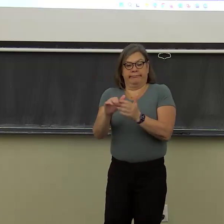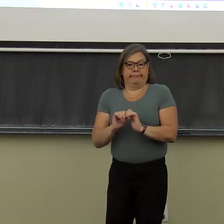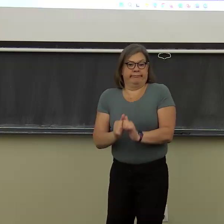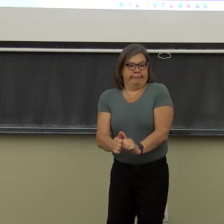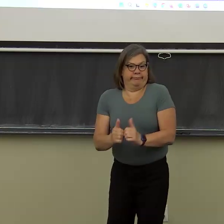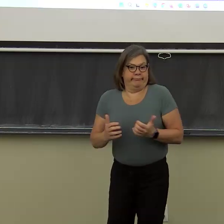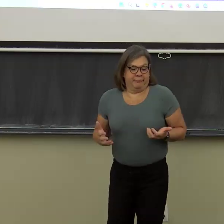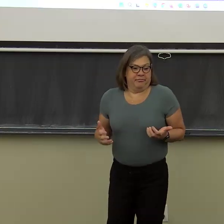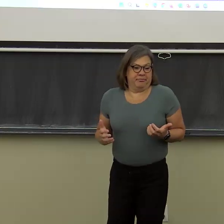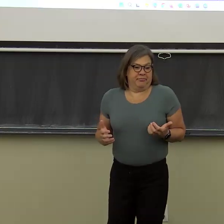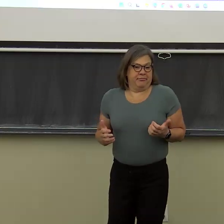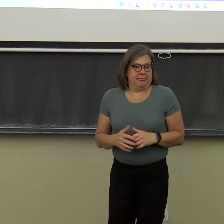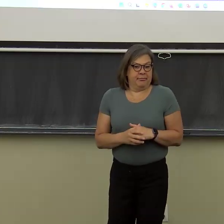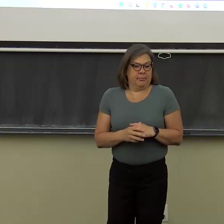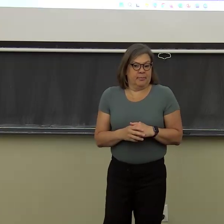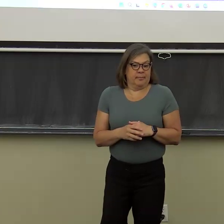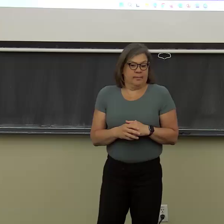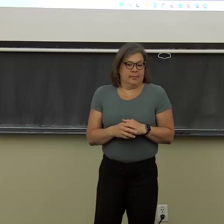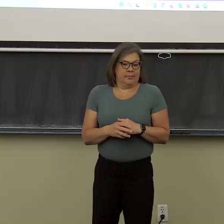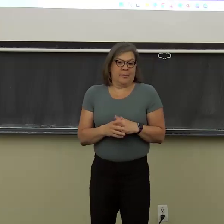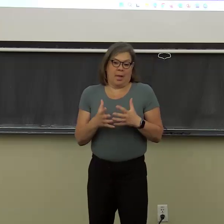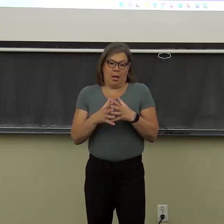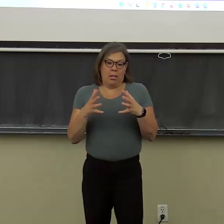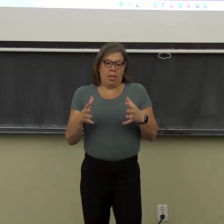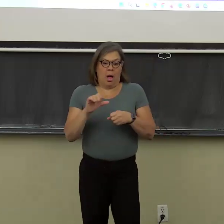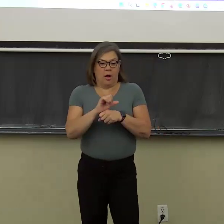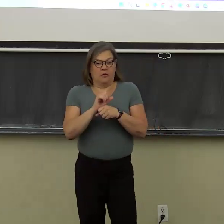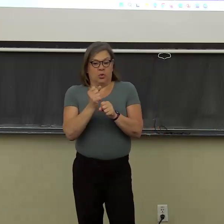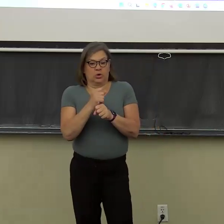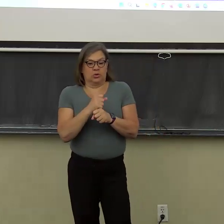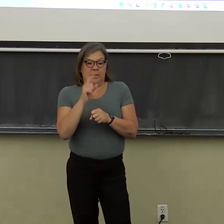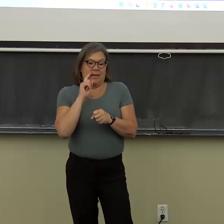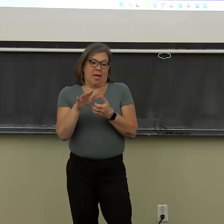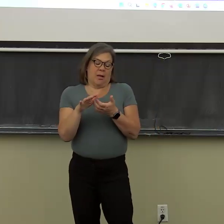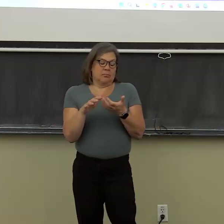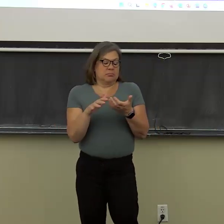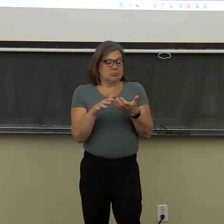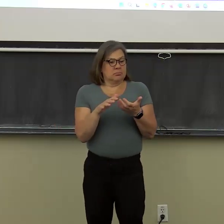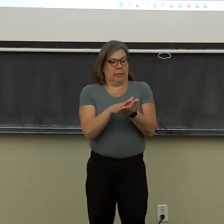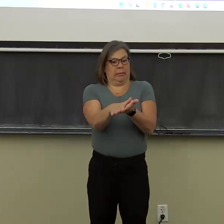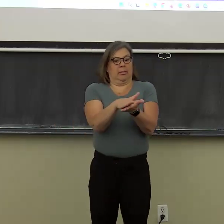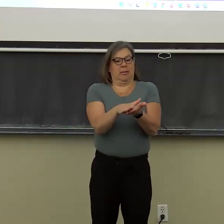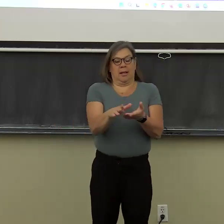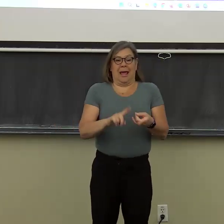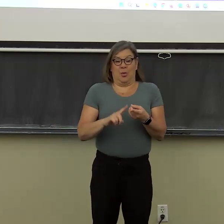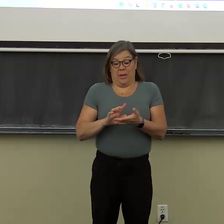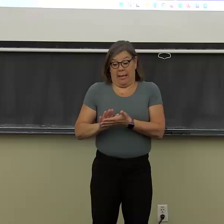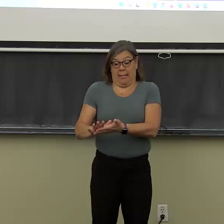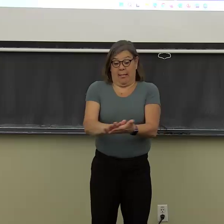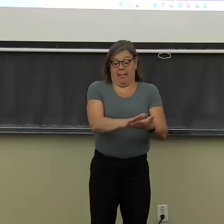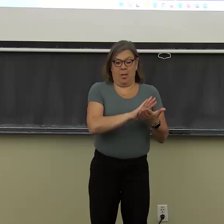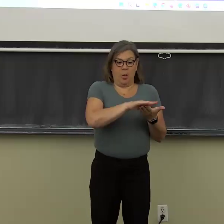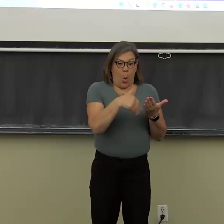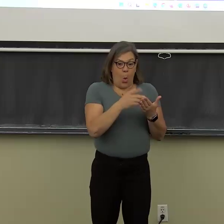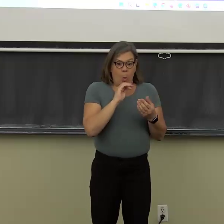probably we're going to have to do a lot of work to make it drinkable, and we can't do it at the scale of cleaning the entire